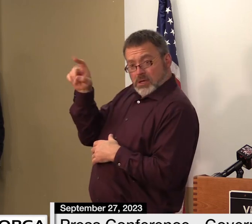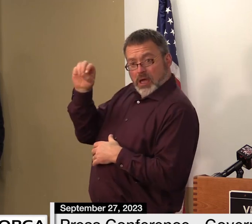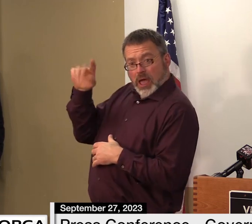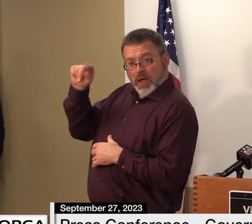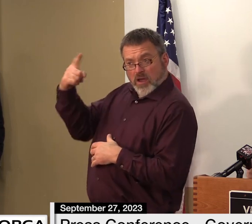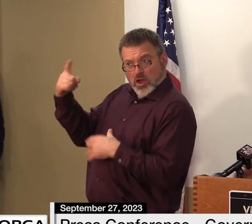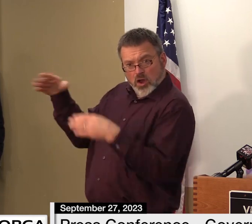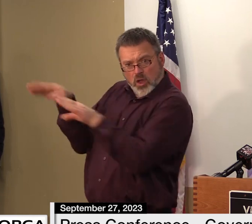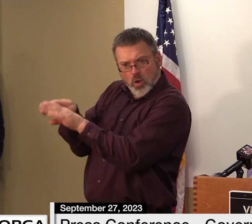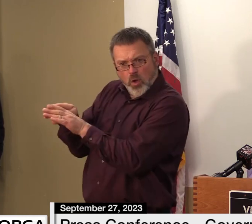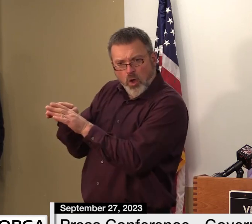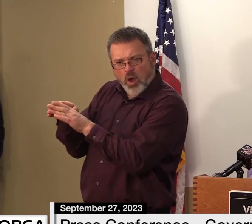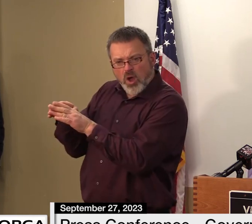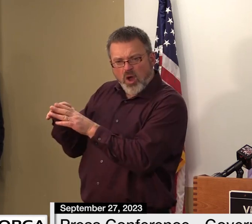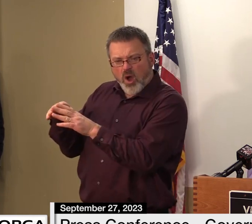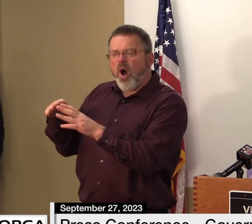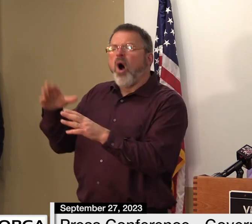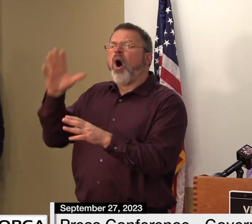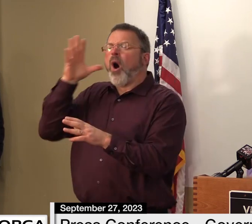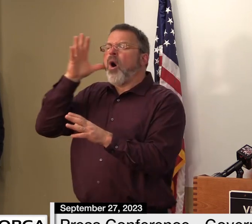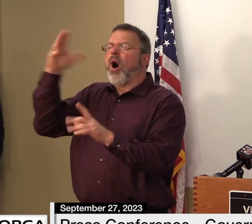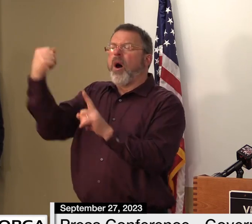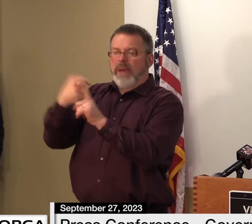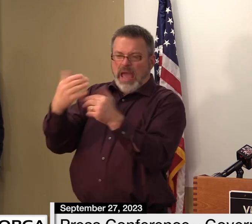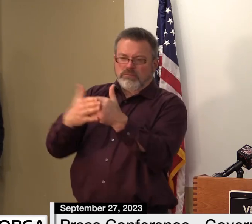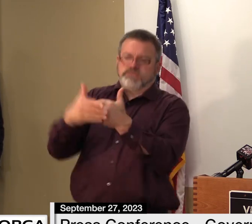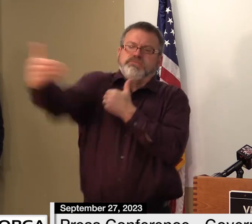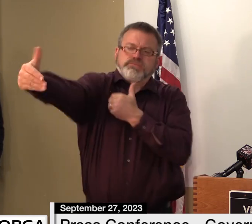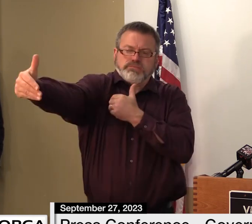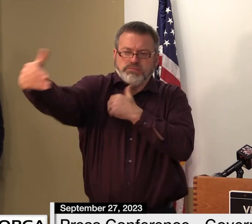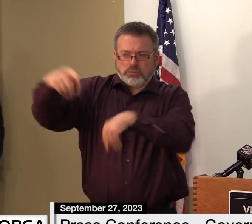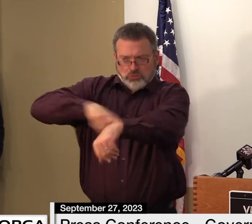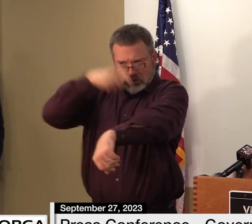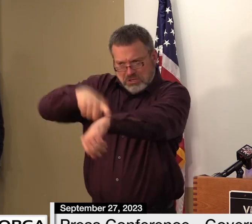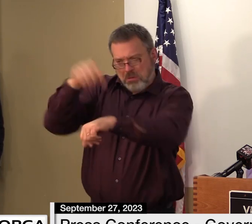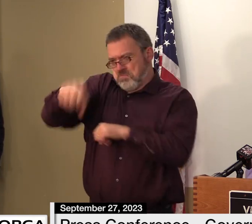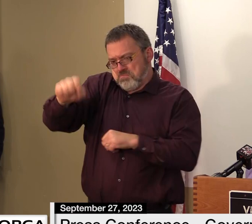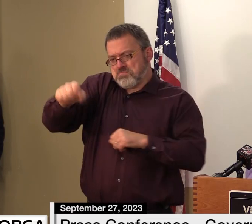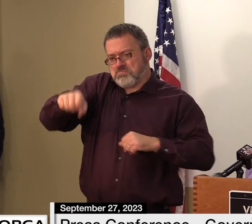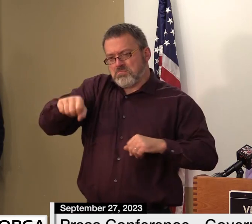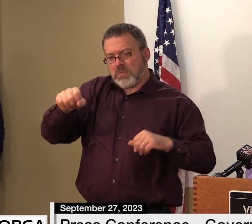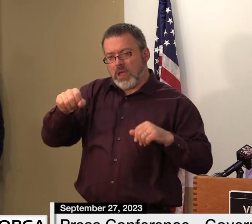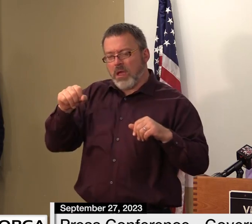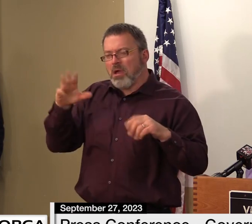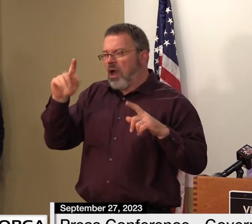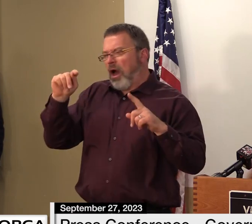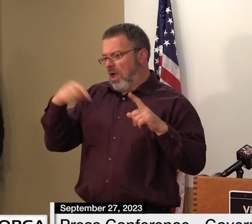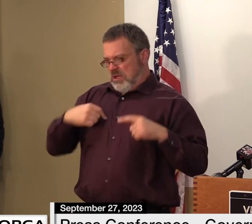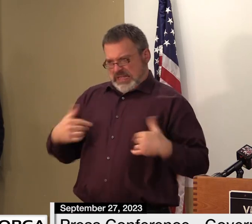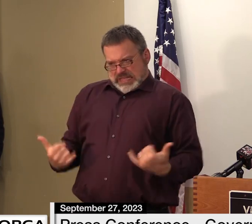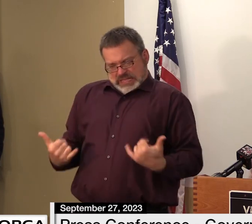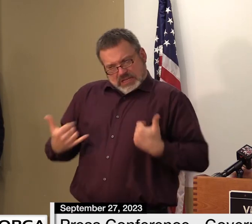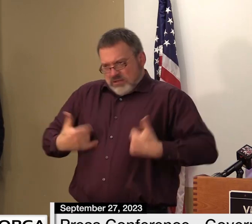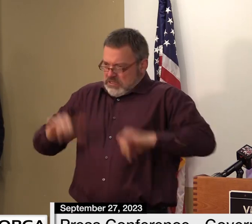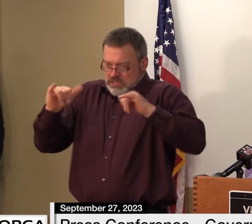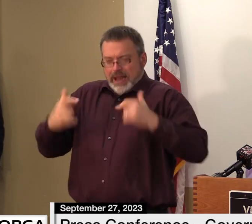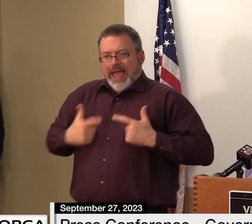that long-term planning and recovery process. So we should still be able to move the ball forward potentially without any